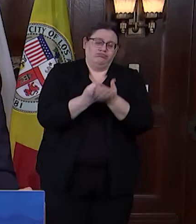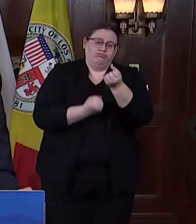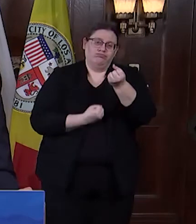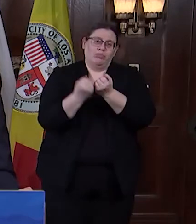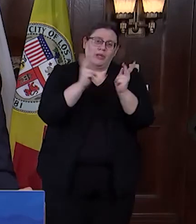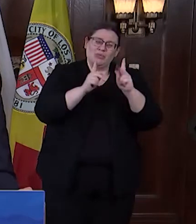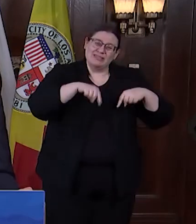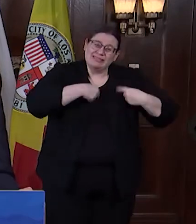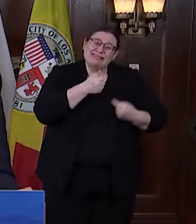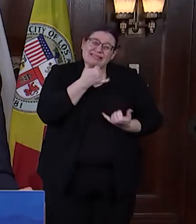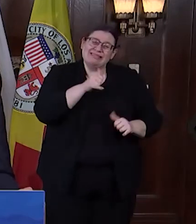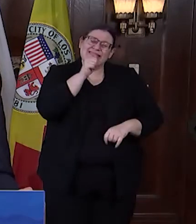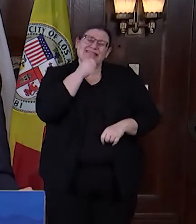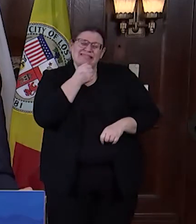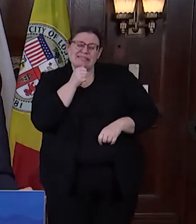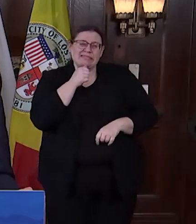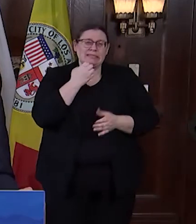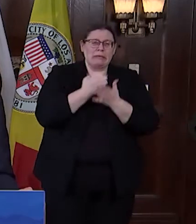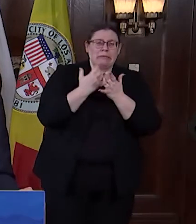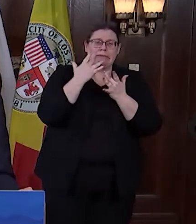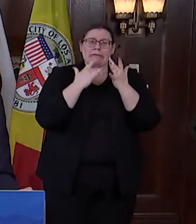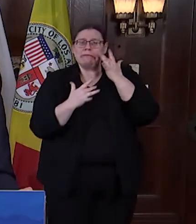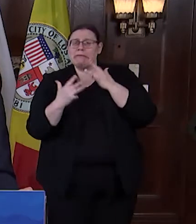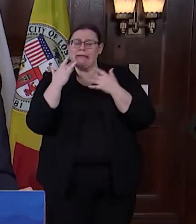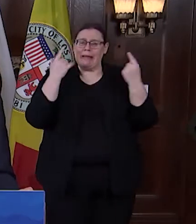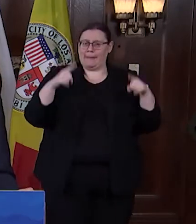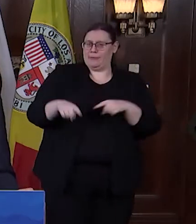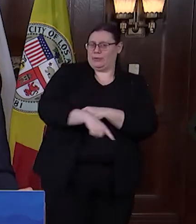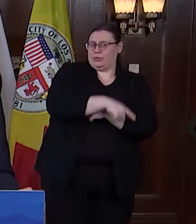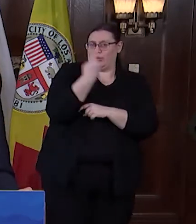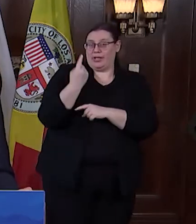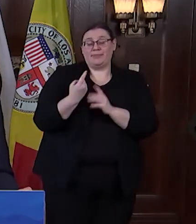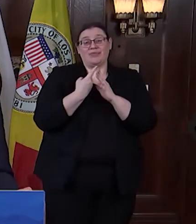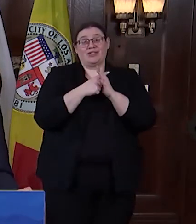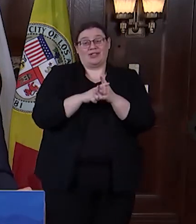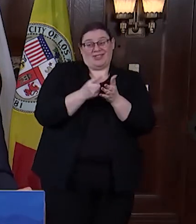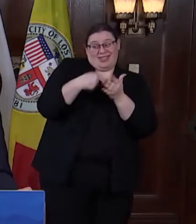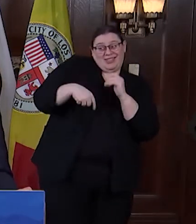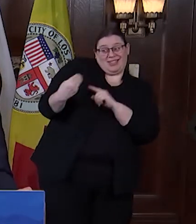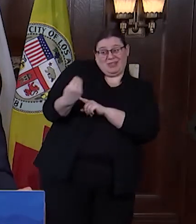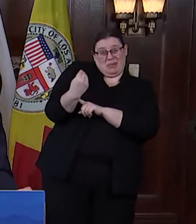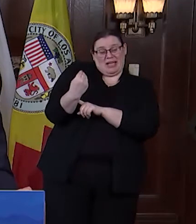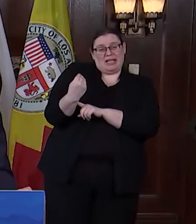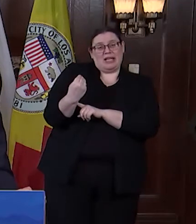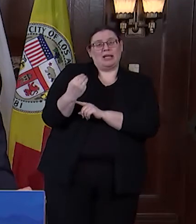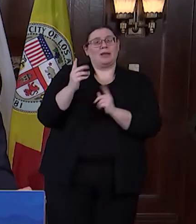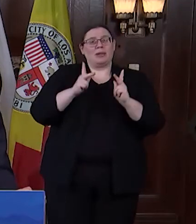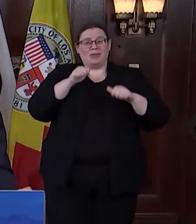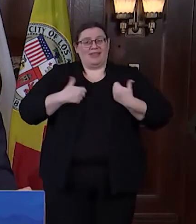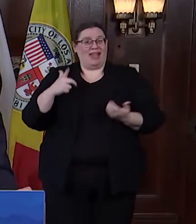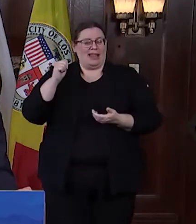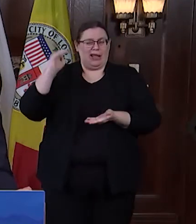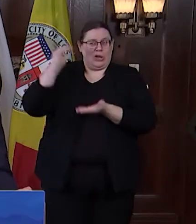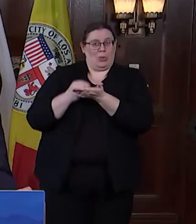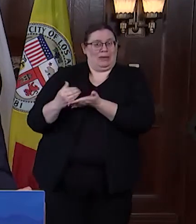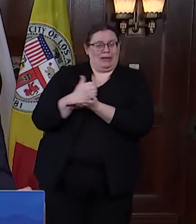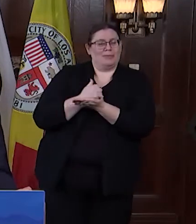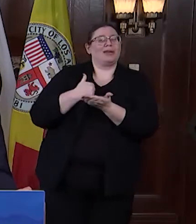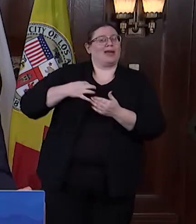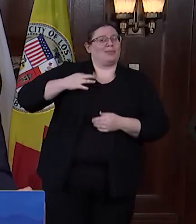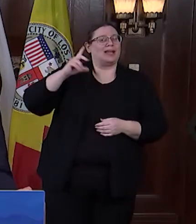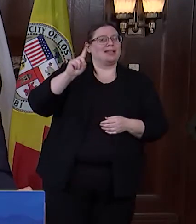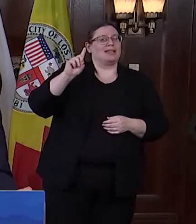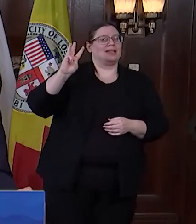suffering the economic hardship of this moment. Beginning next Monday, low-income Angelinos can apply for the